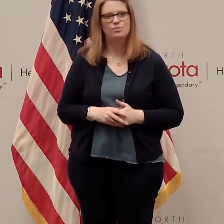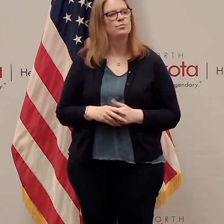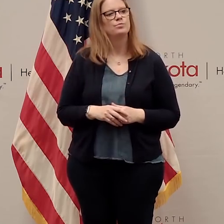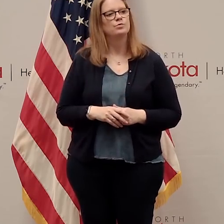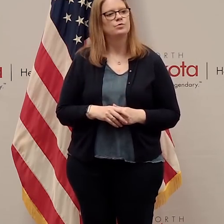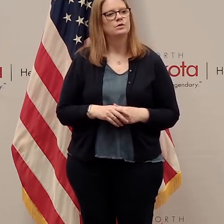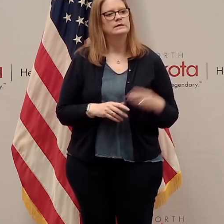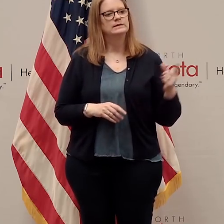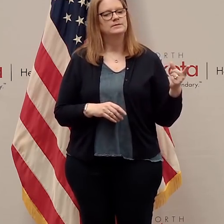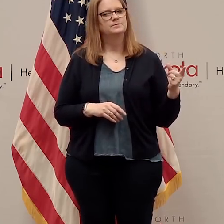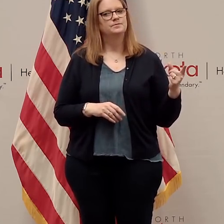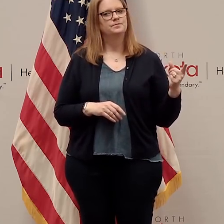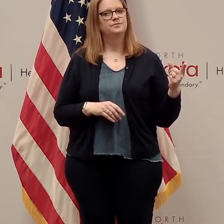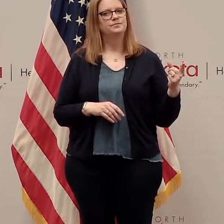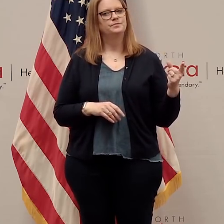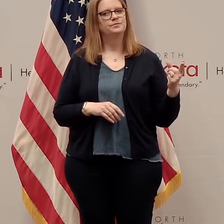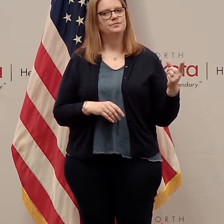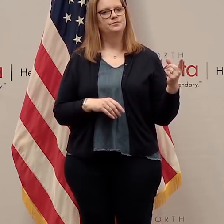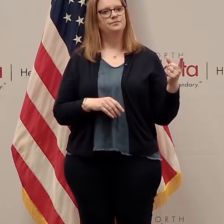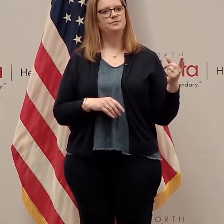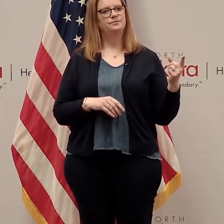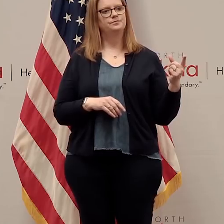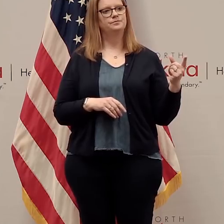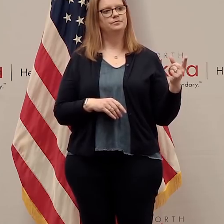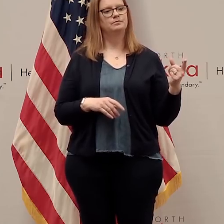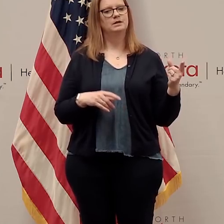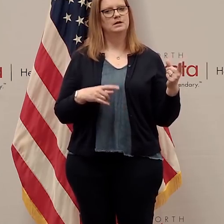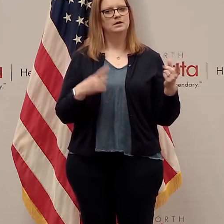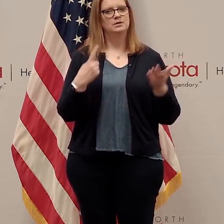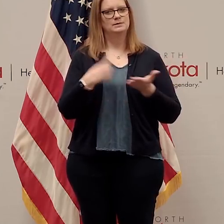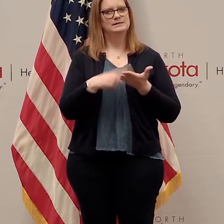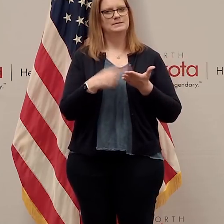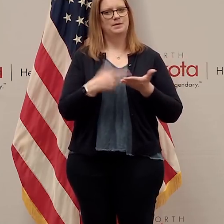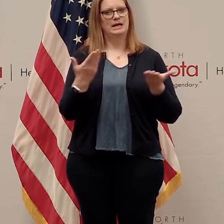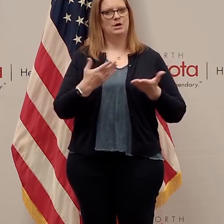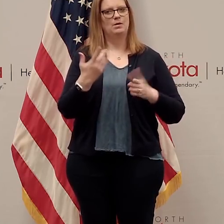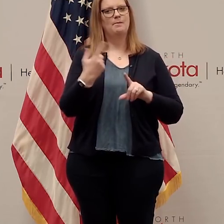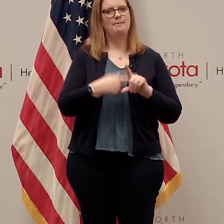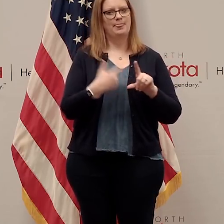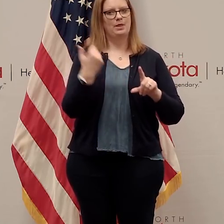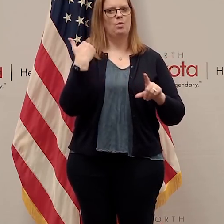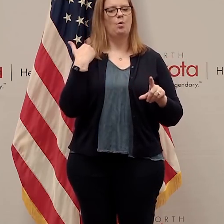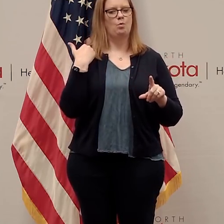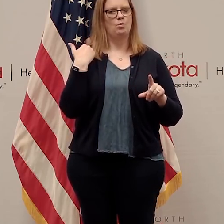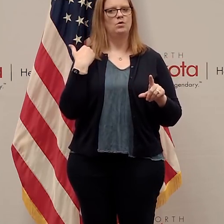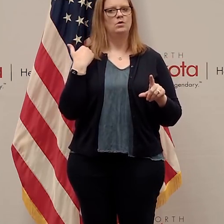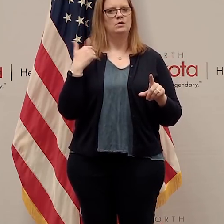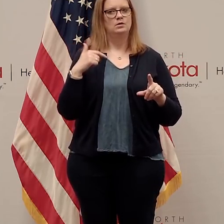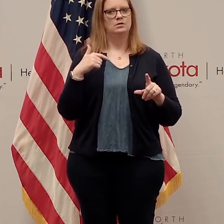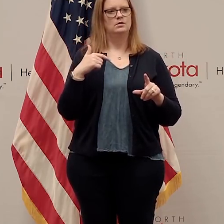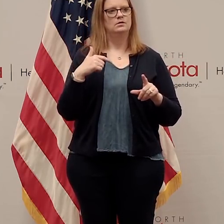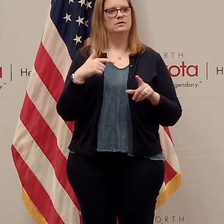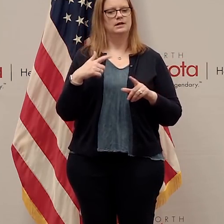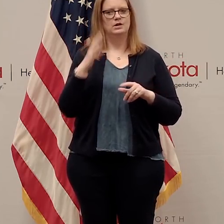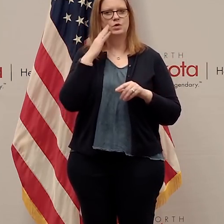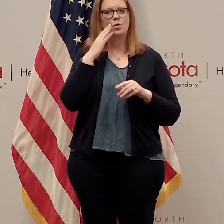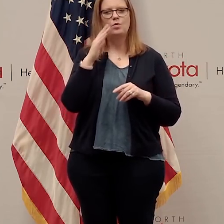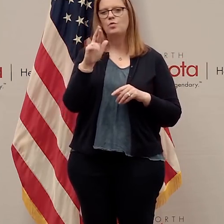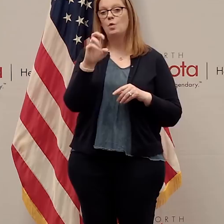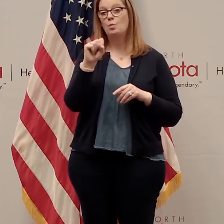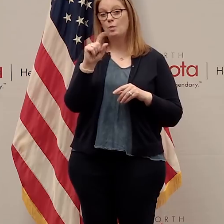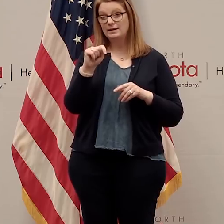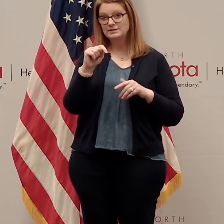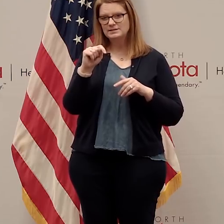I know that we put in practices, which we talked about here a month ago, and when we reopened our rest stops, on